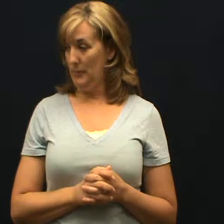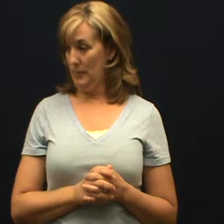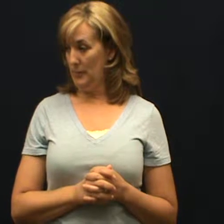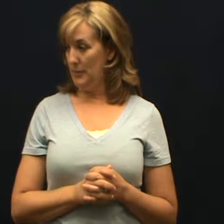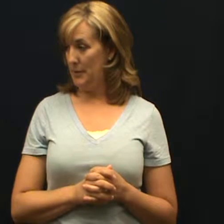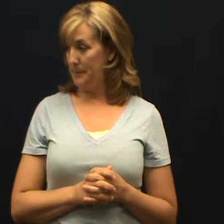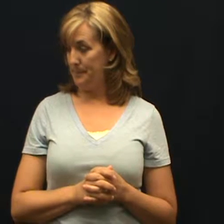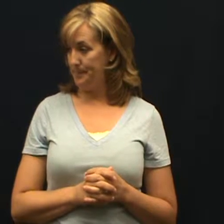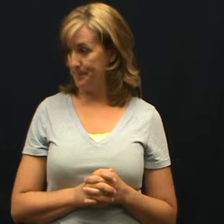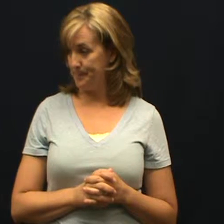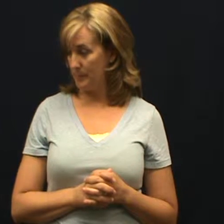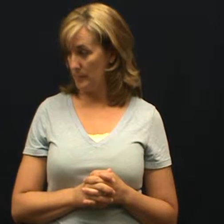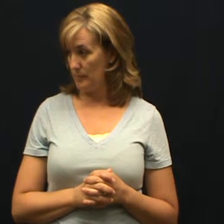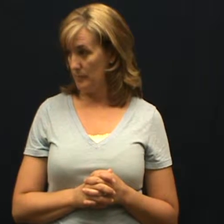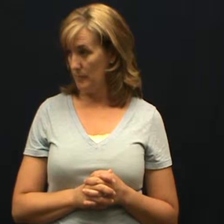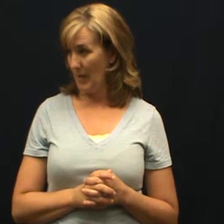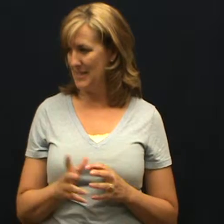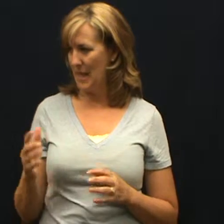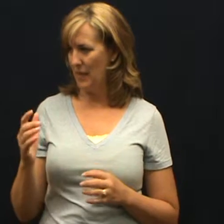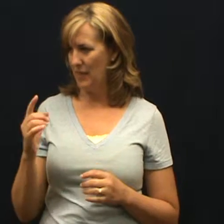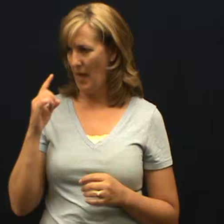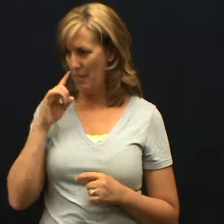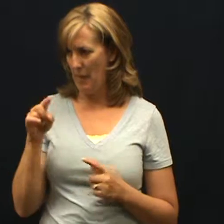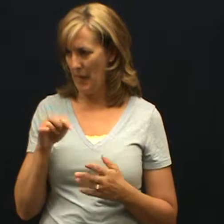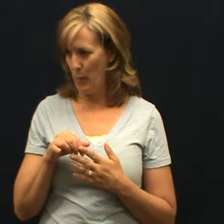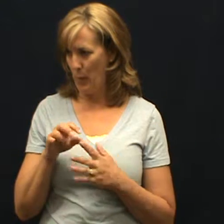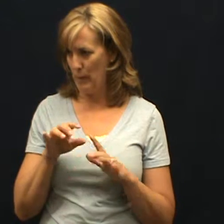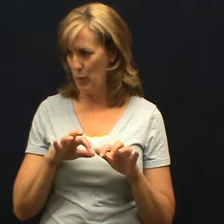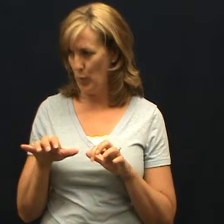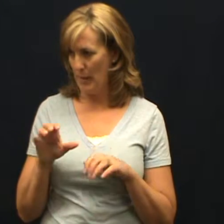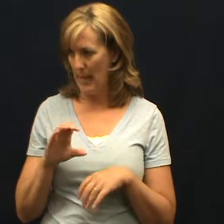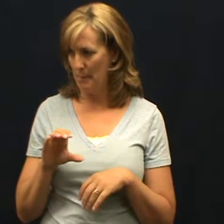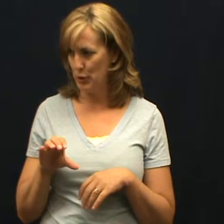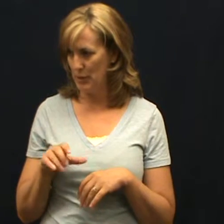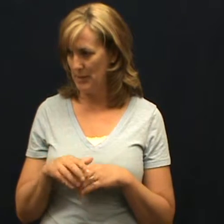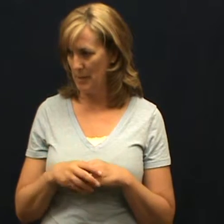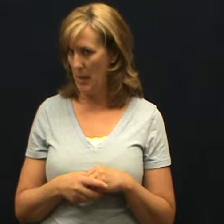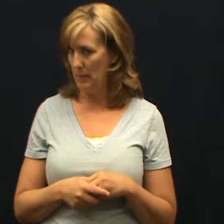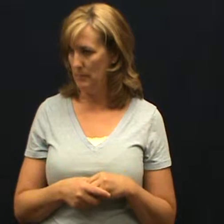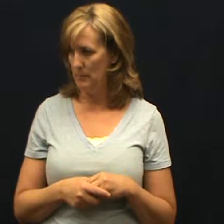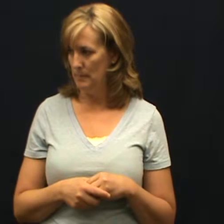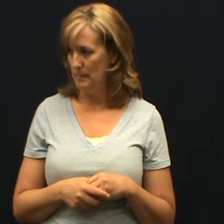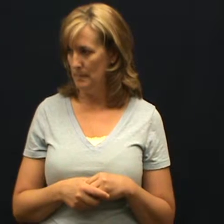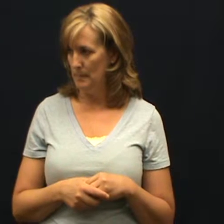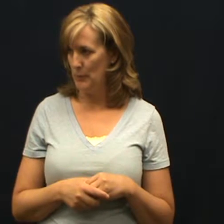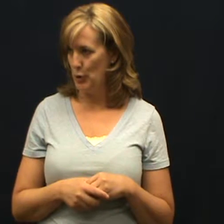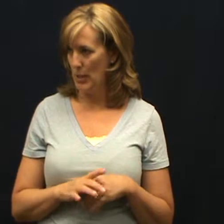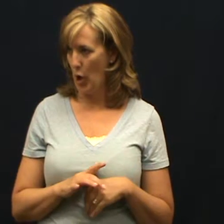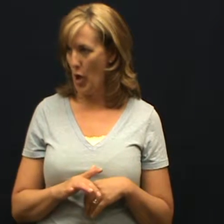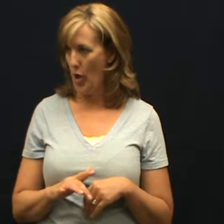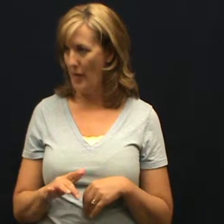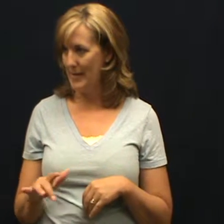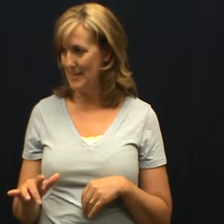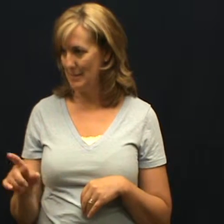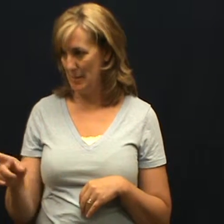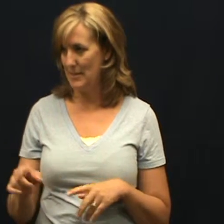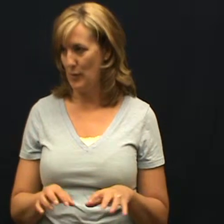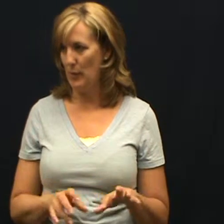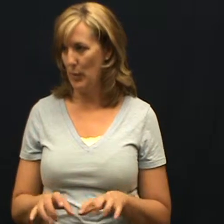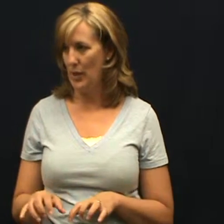I thought. Cause I thought about that when we were doing captions, I'm like, there's like all that dead space, so we put in